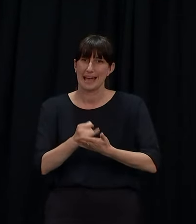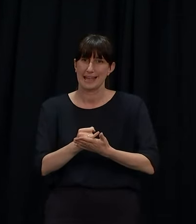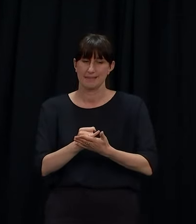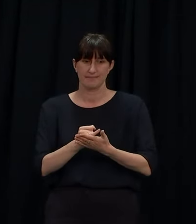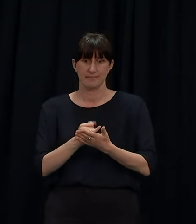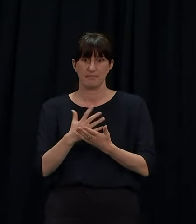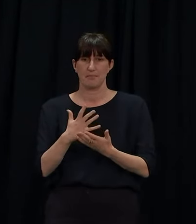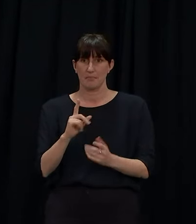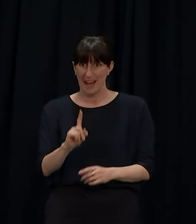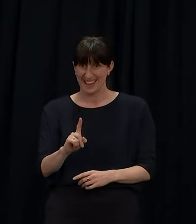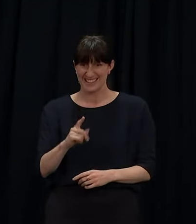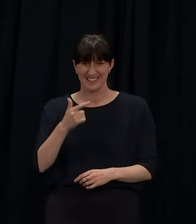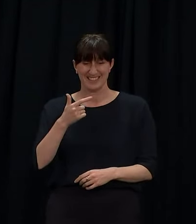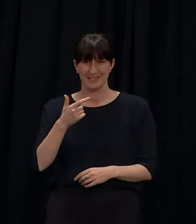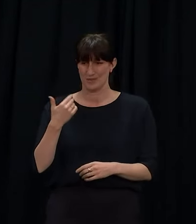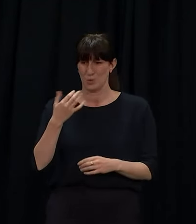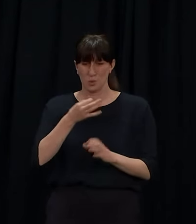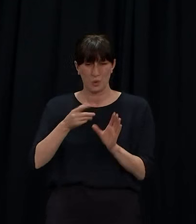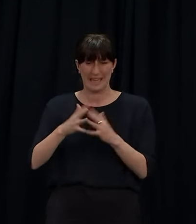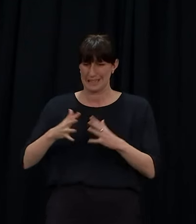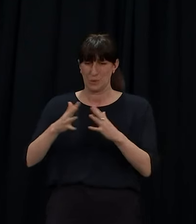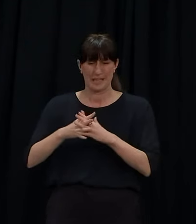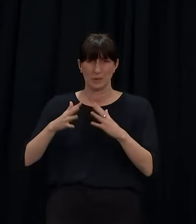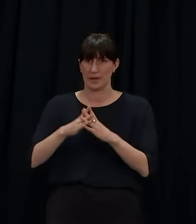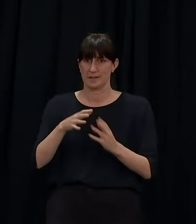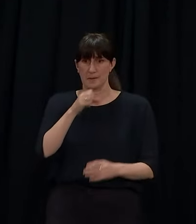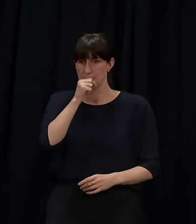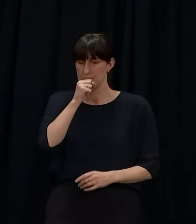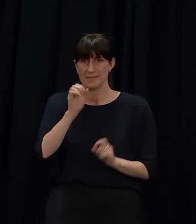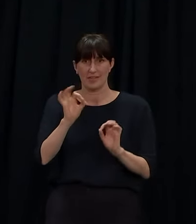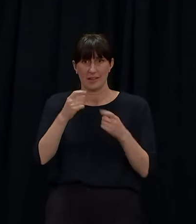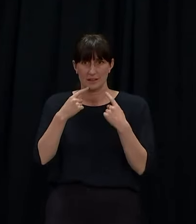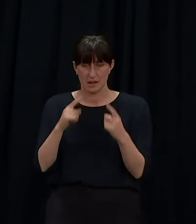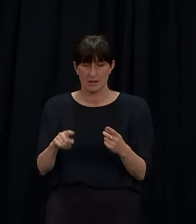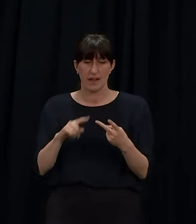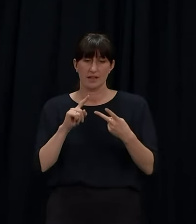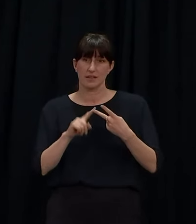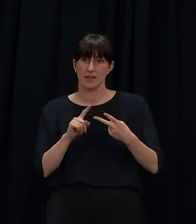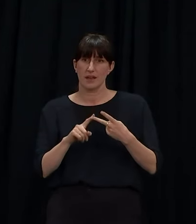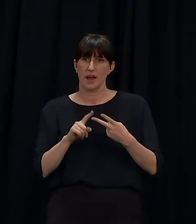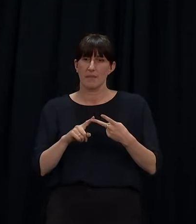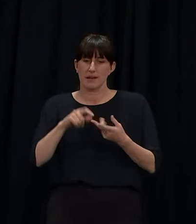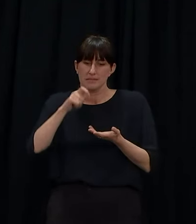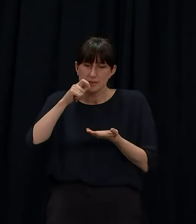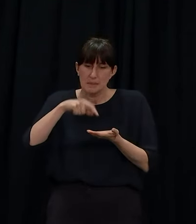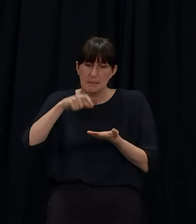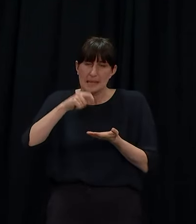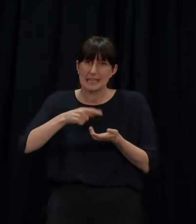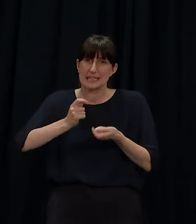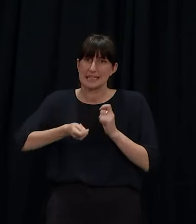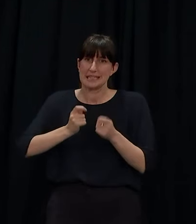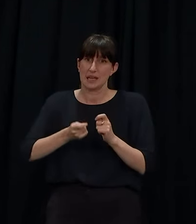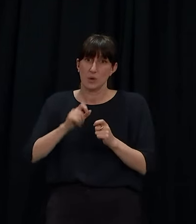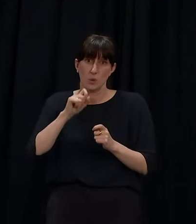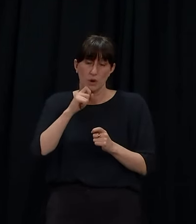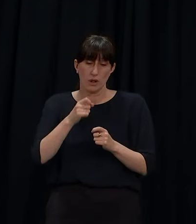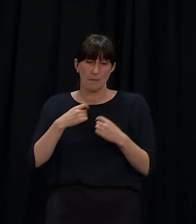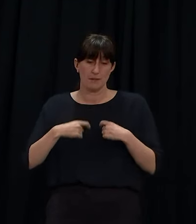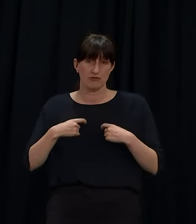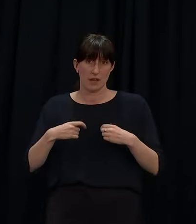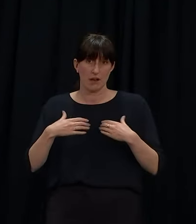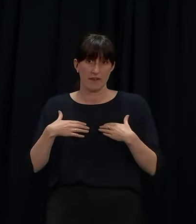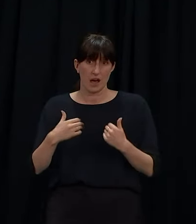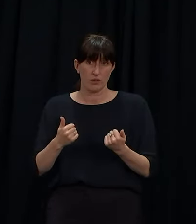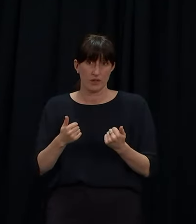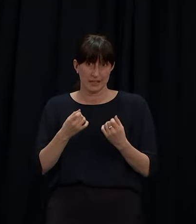on saliva testing, Whānau Waipareira wants to offer saliva testing to its wider community. Is the Ministry of Health going to approve the trust using